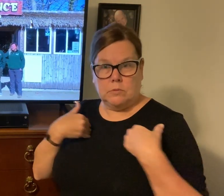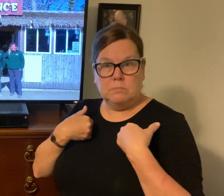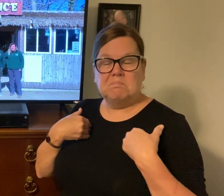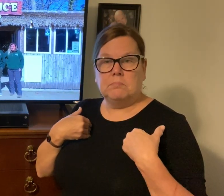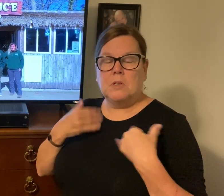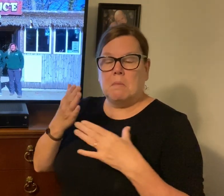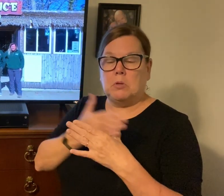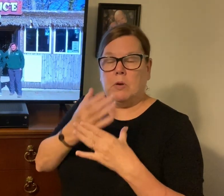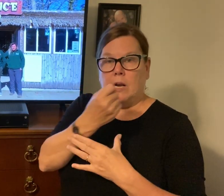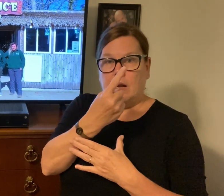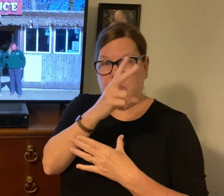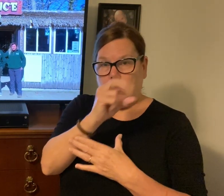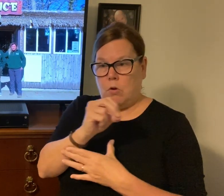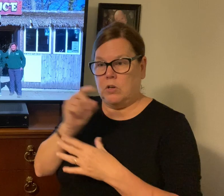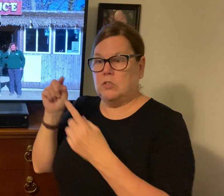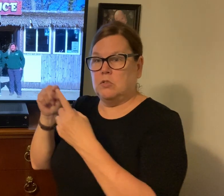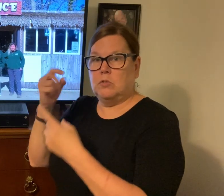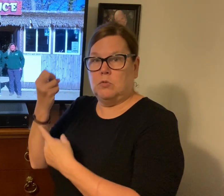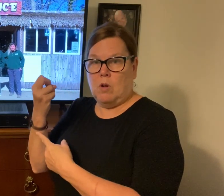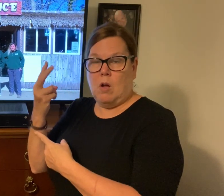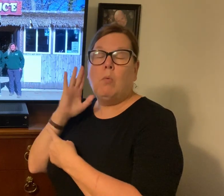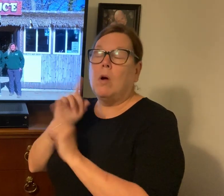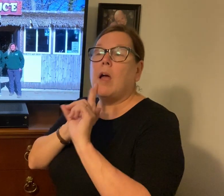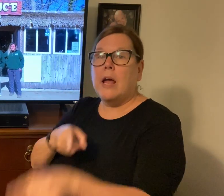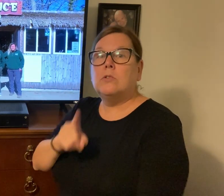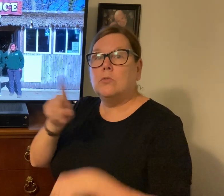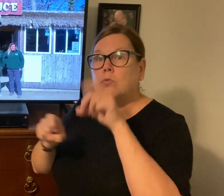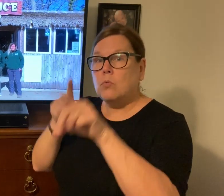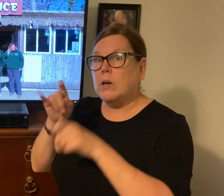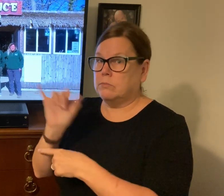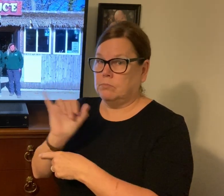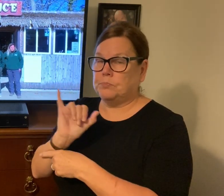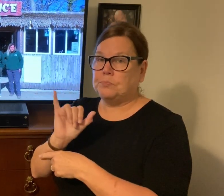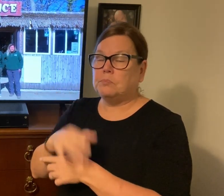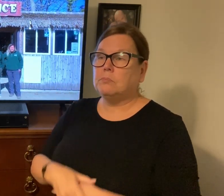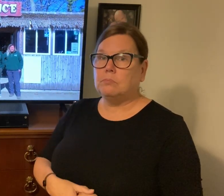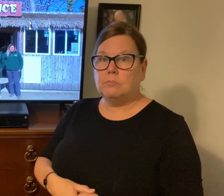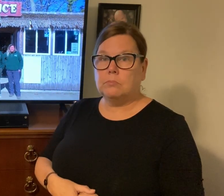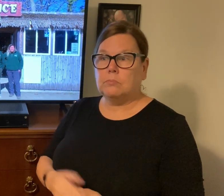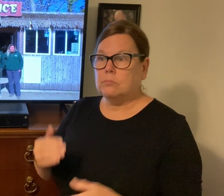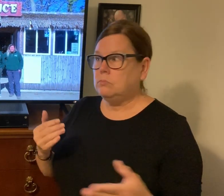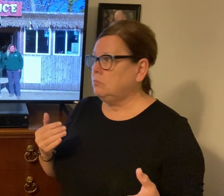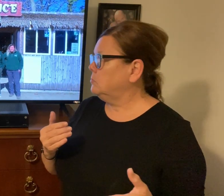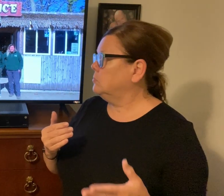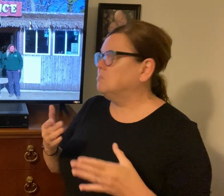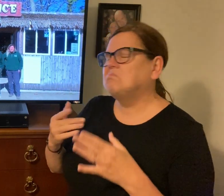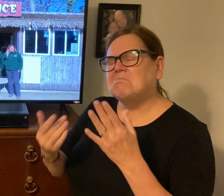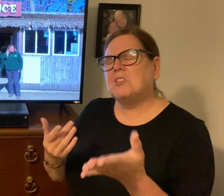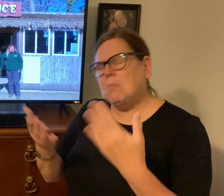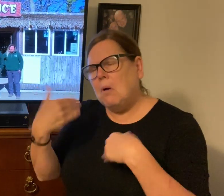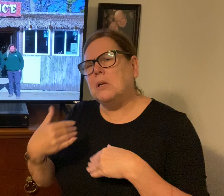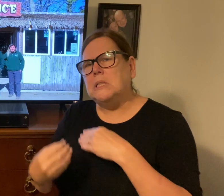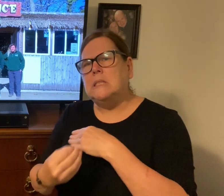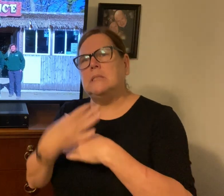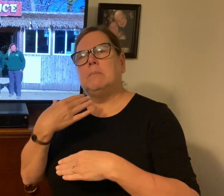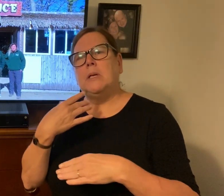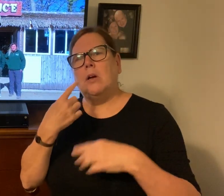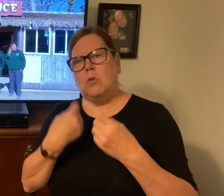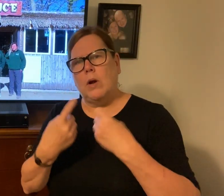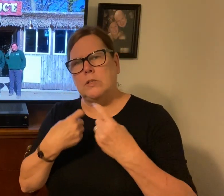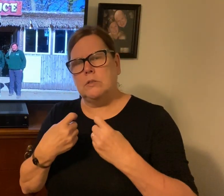Between 11:30 and 12, we'll be answering questions live on our Facebook page. Be sure to shoot us a question so we can answer it right